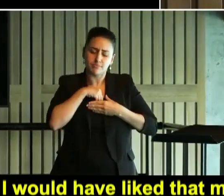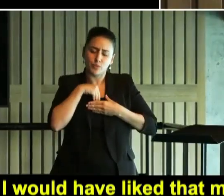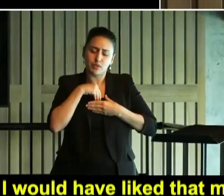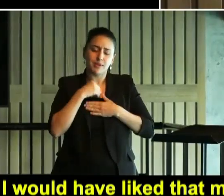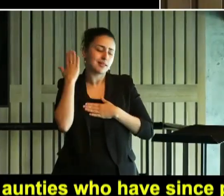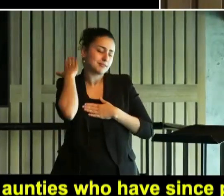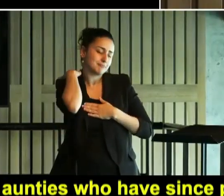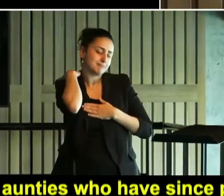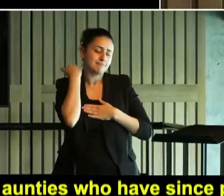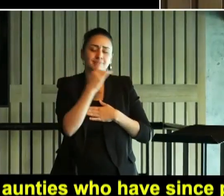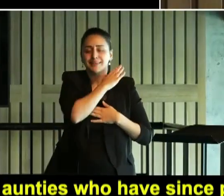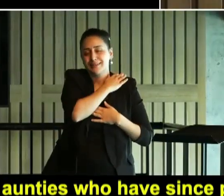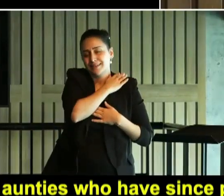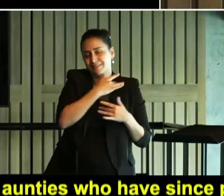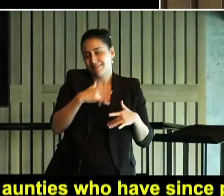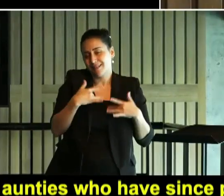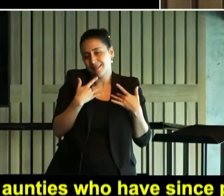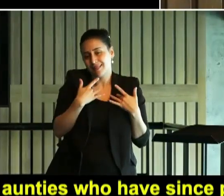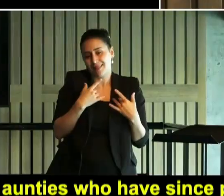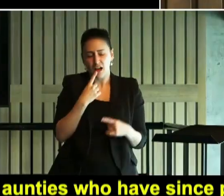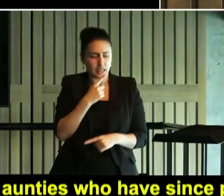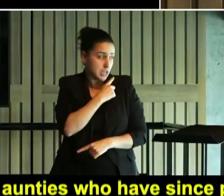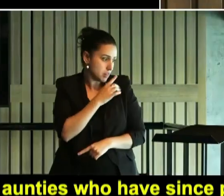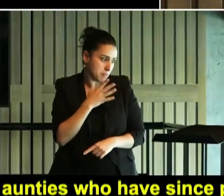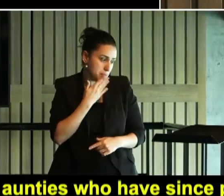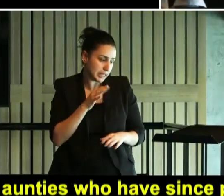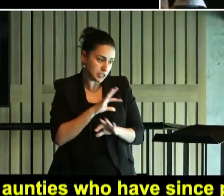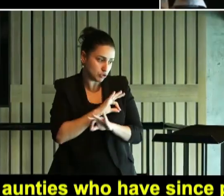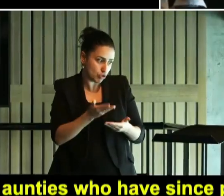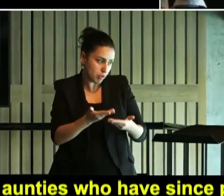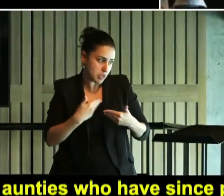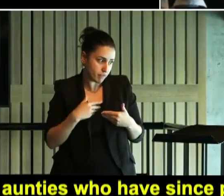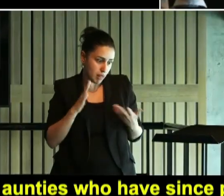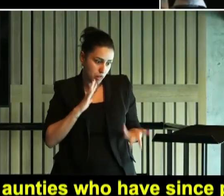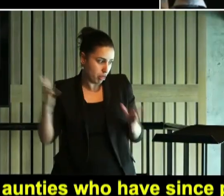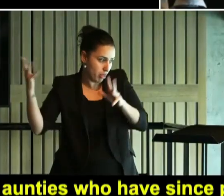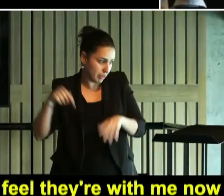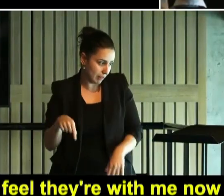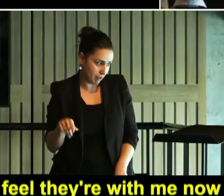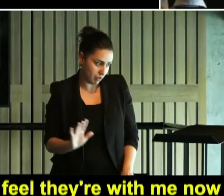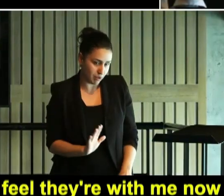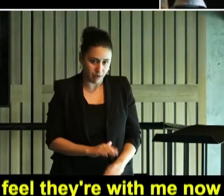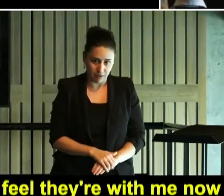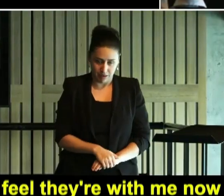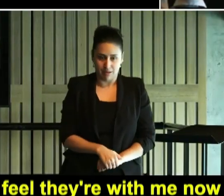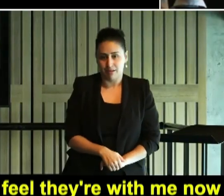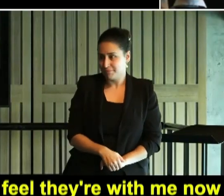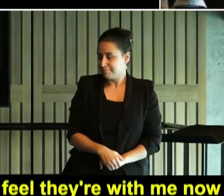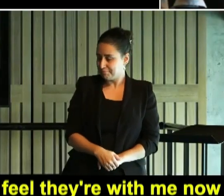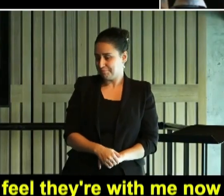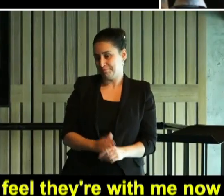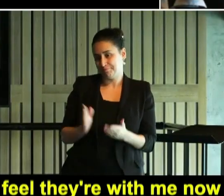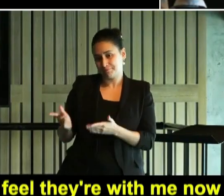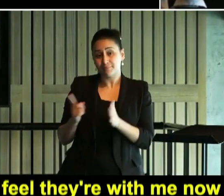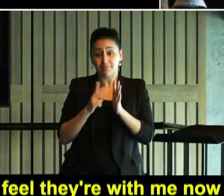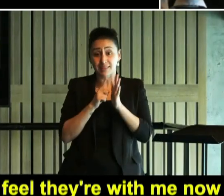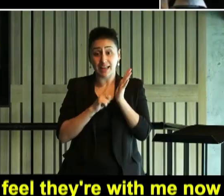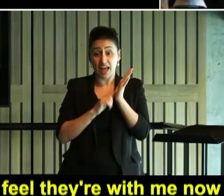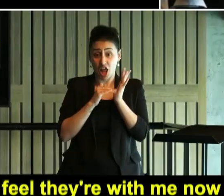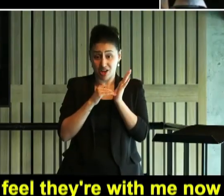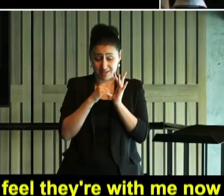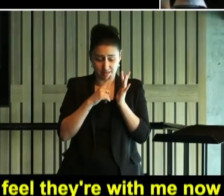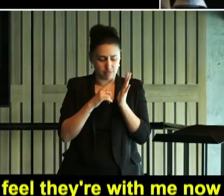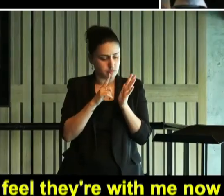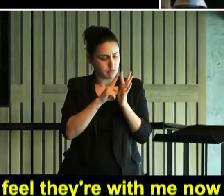around, they got my back, sort of stuff, because I sort of said to them, don't let me stuff it up. And Eliza, what about you? Are there certain things